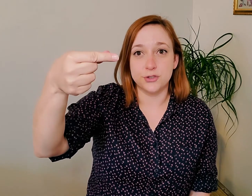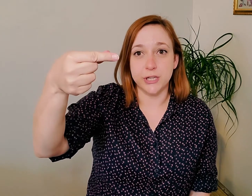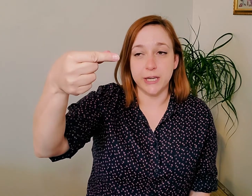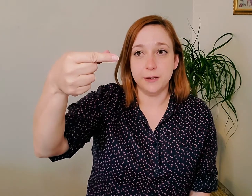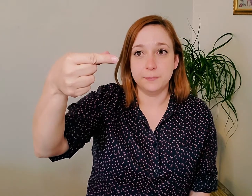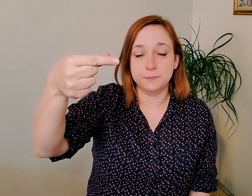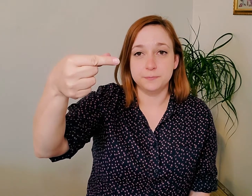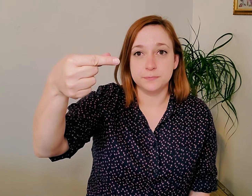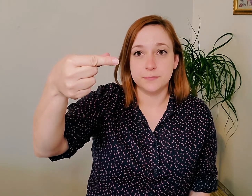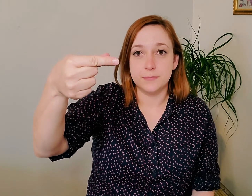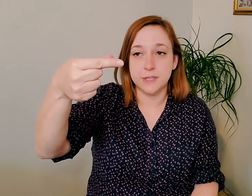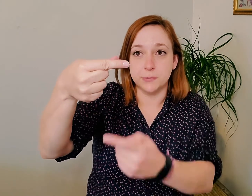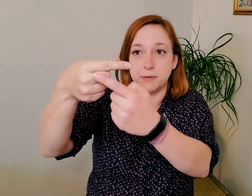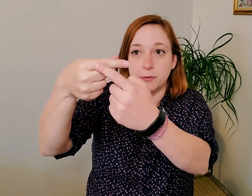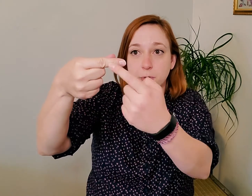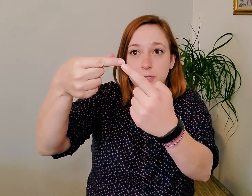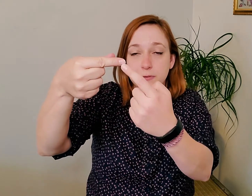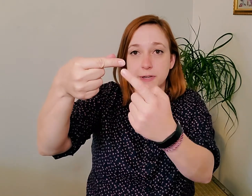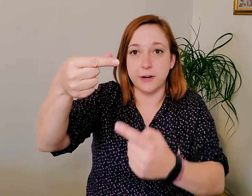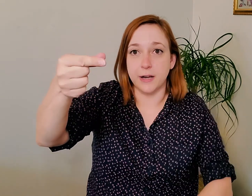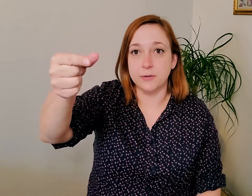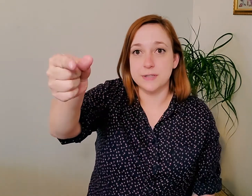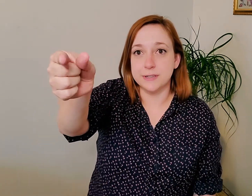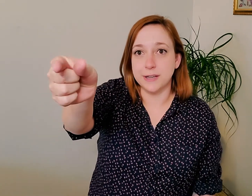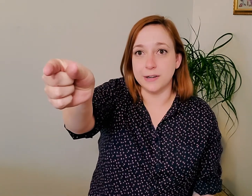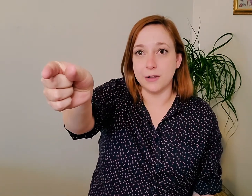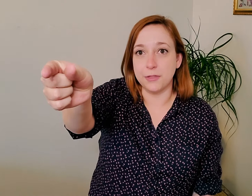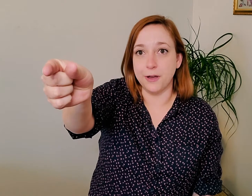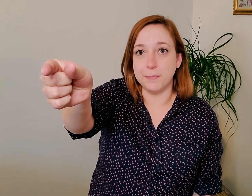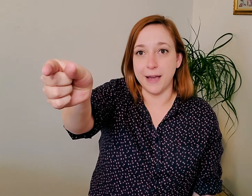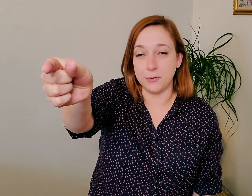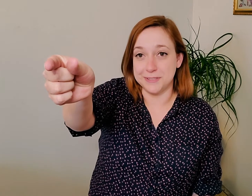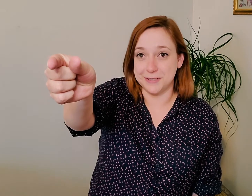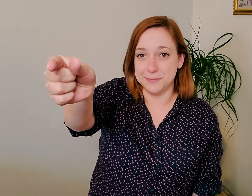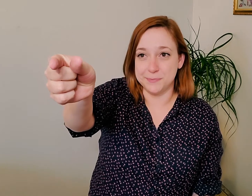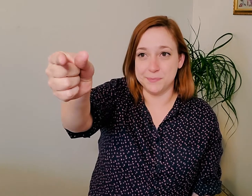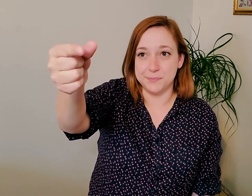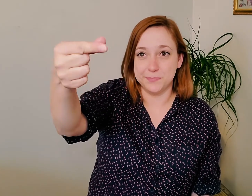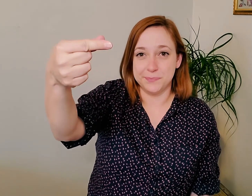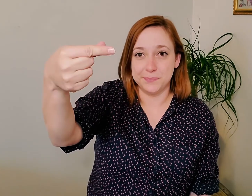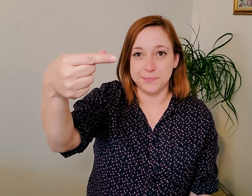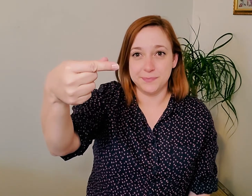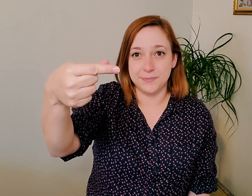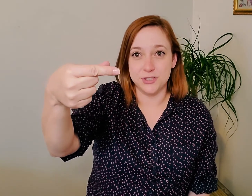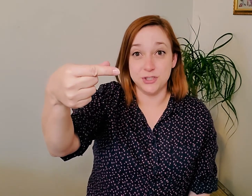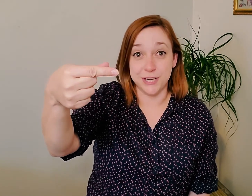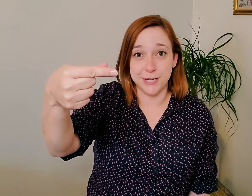G, so we have our pointer finger out and our thumb out. G,